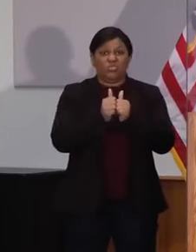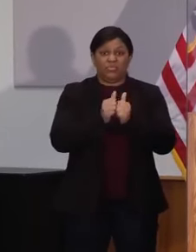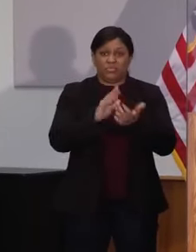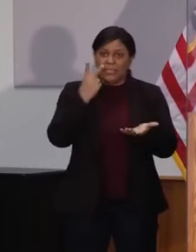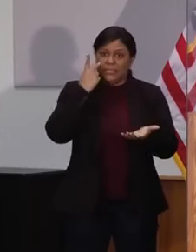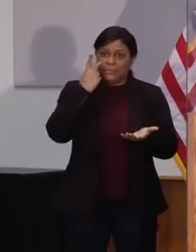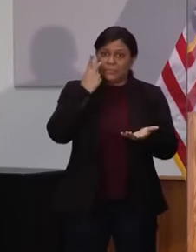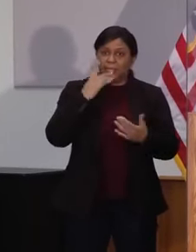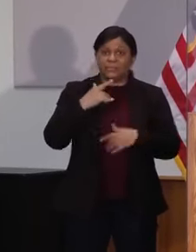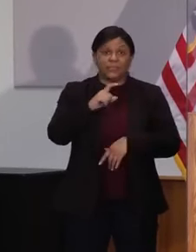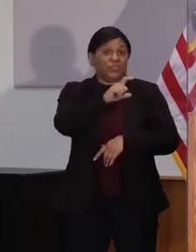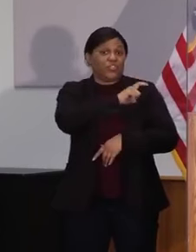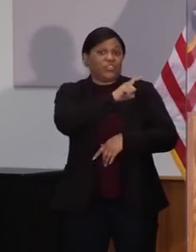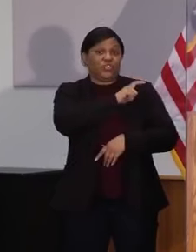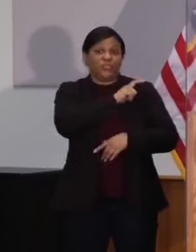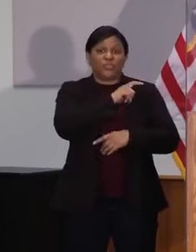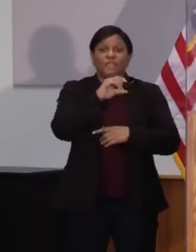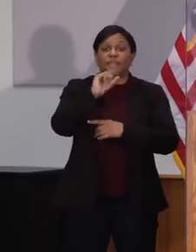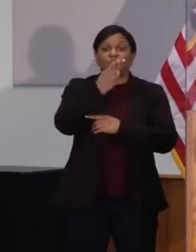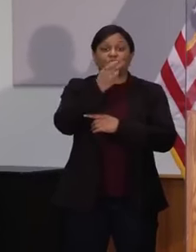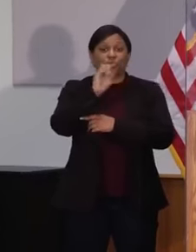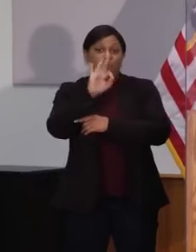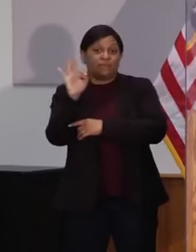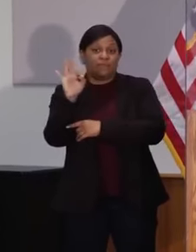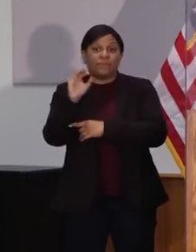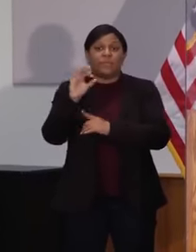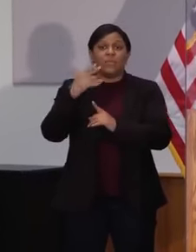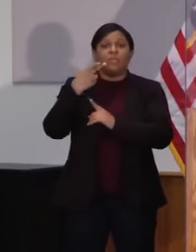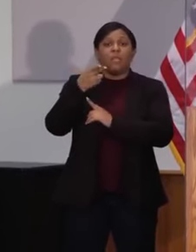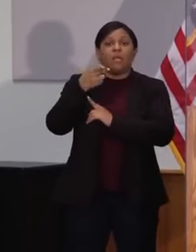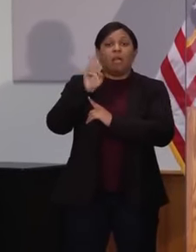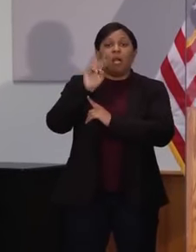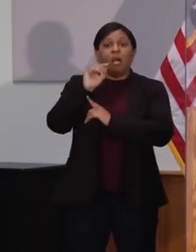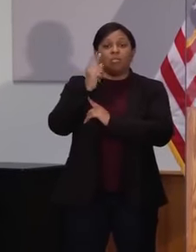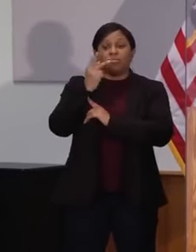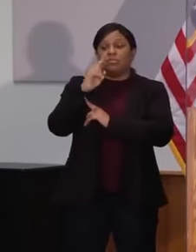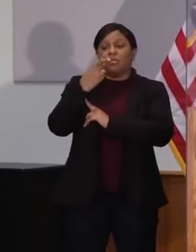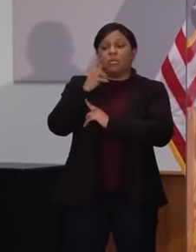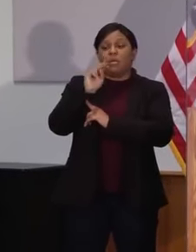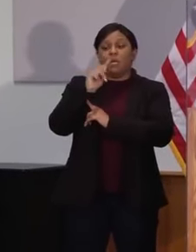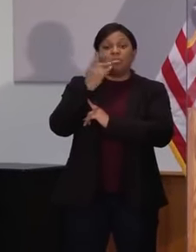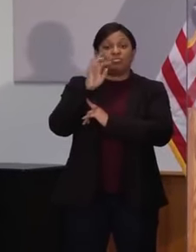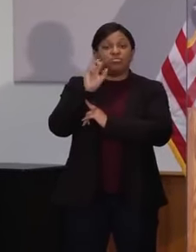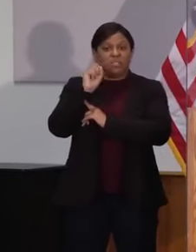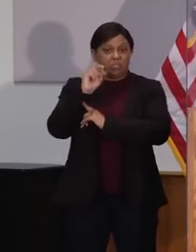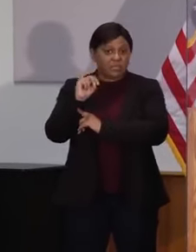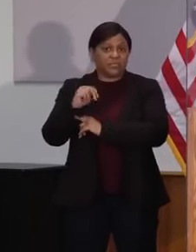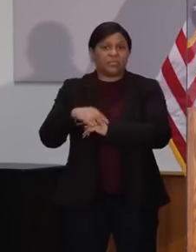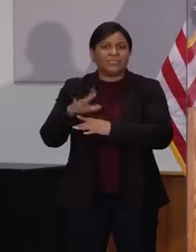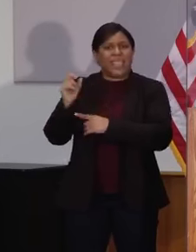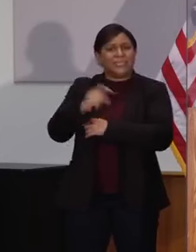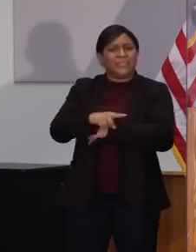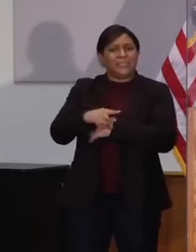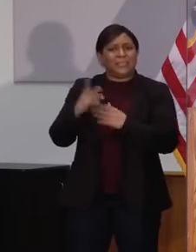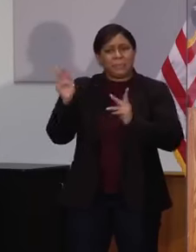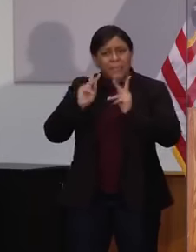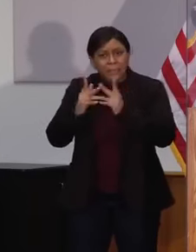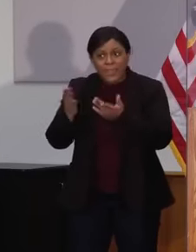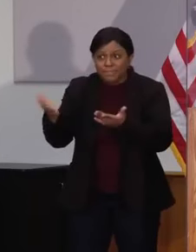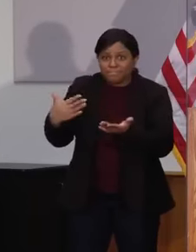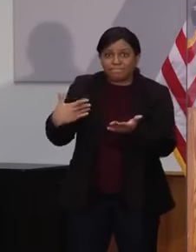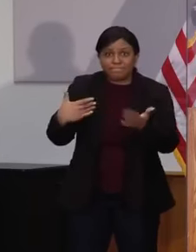Sheriff Hutchinson wrote a letter to his constituents asking them to come and join him in protecting the courthouse and protecting Hennepin